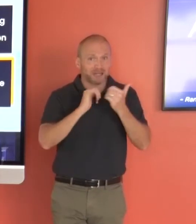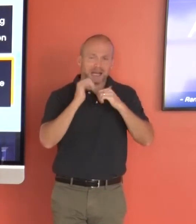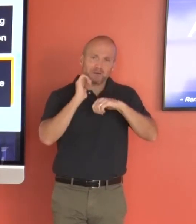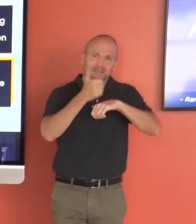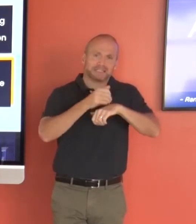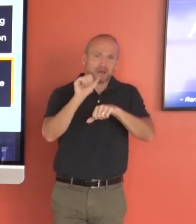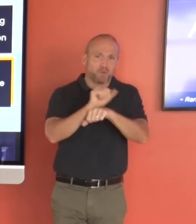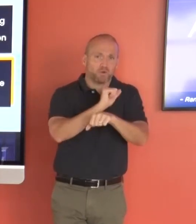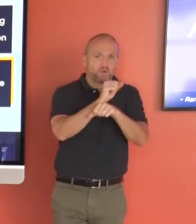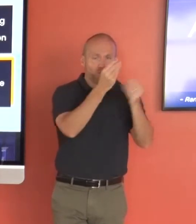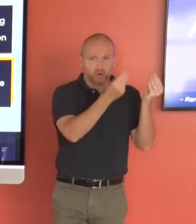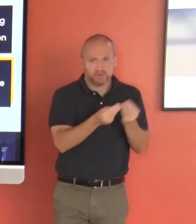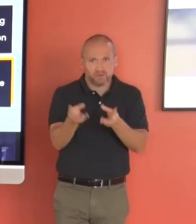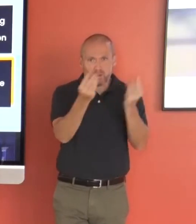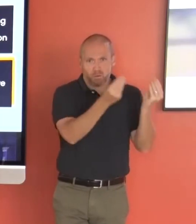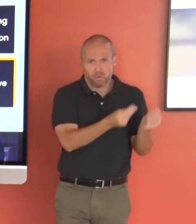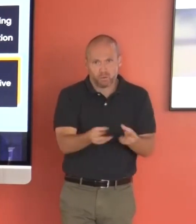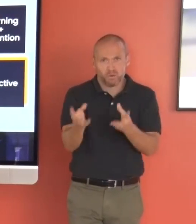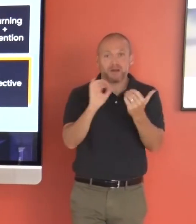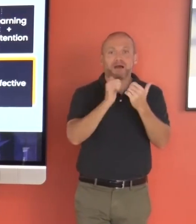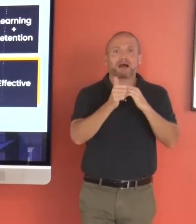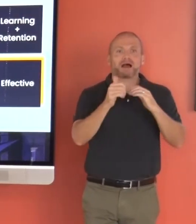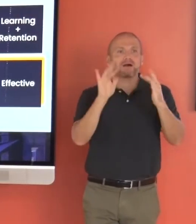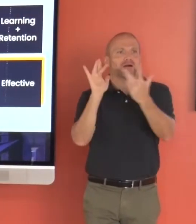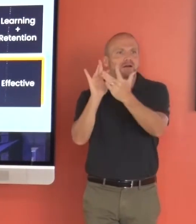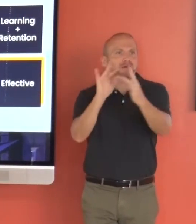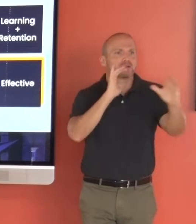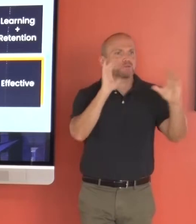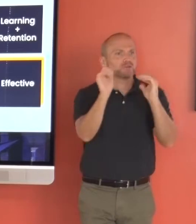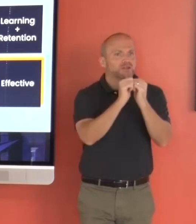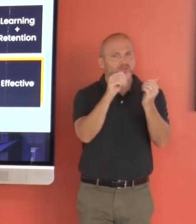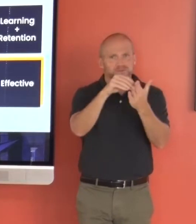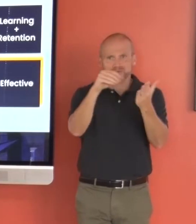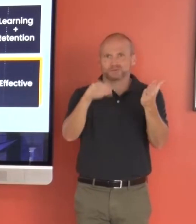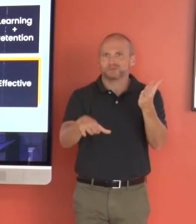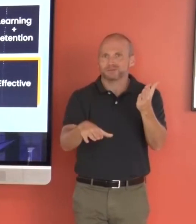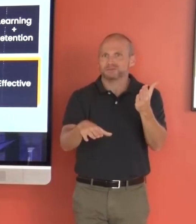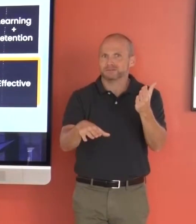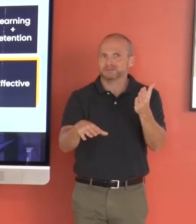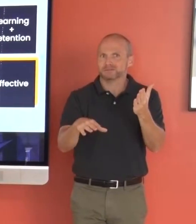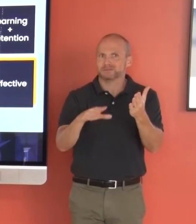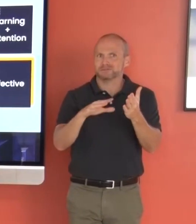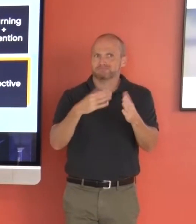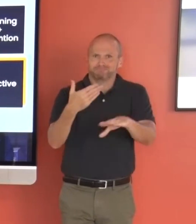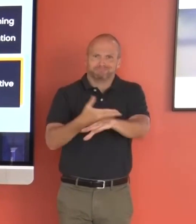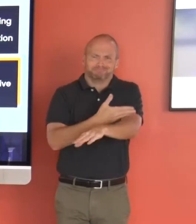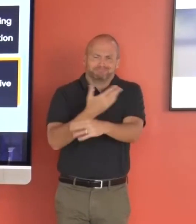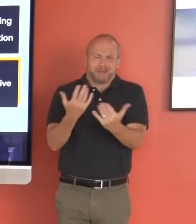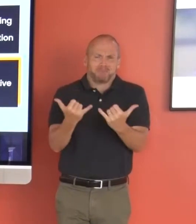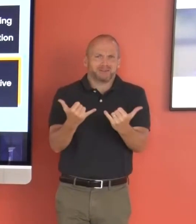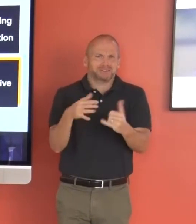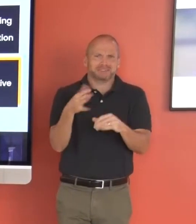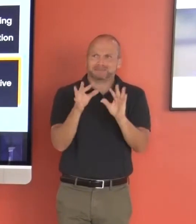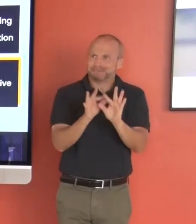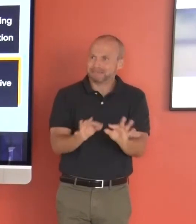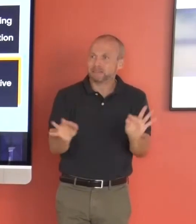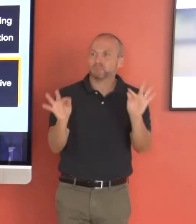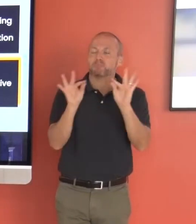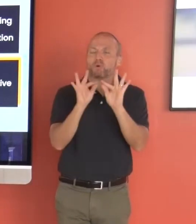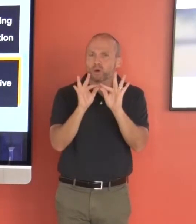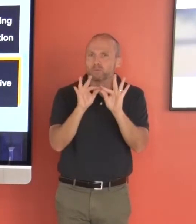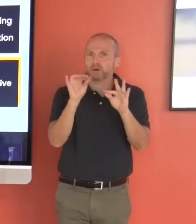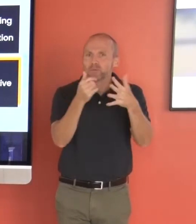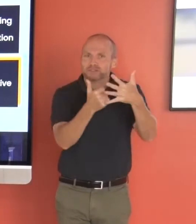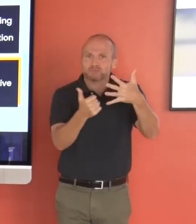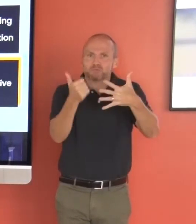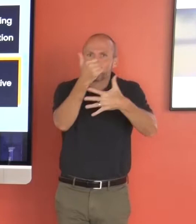we serve each other, how we communicate with our students. Modernization is huge, but we have to prioritize the things that bring the